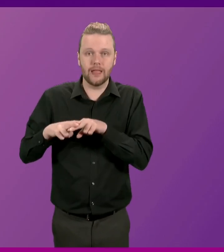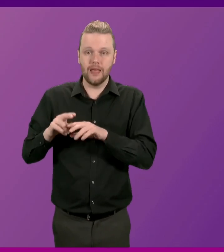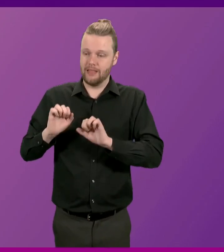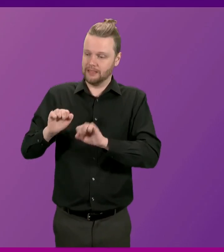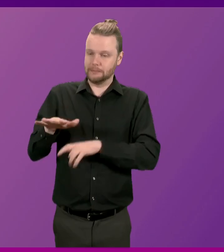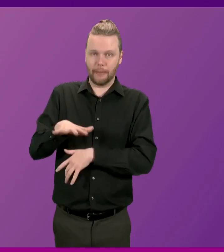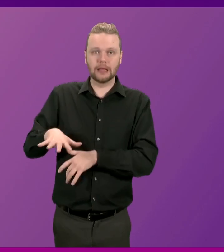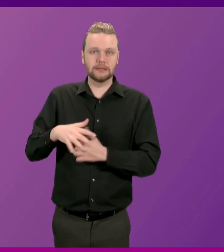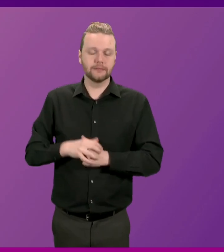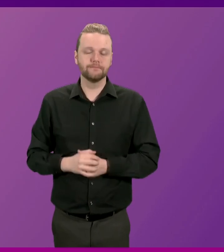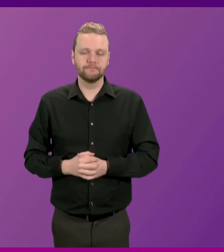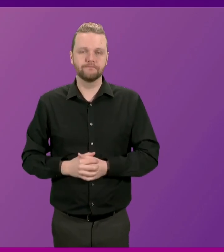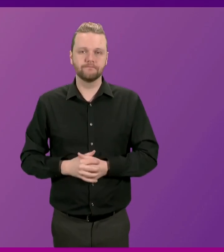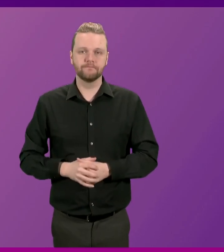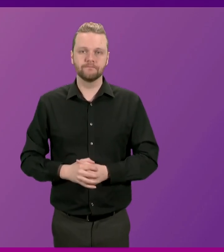this space.